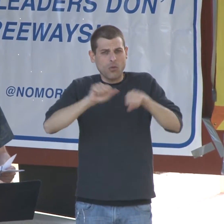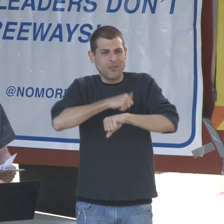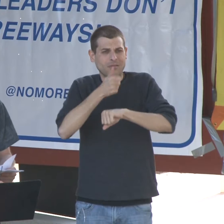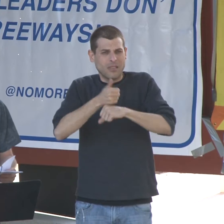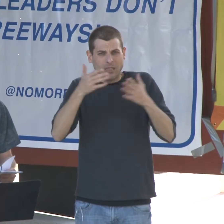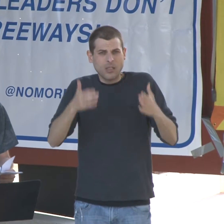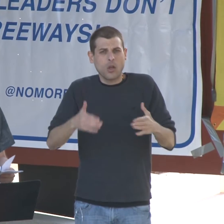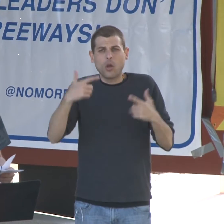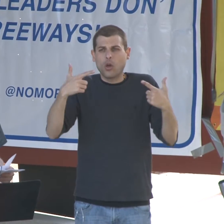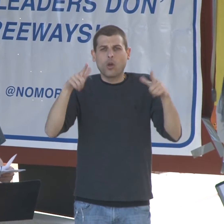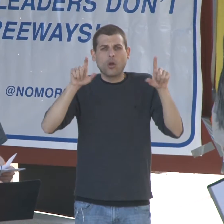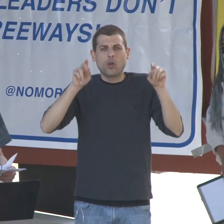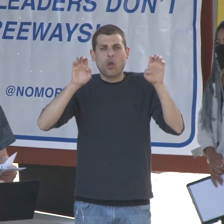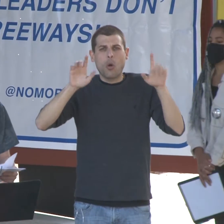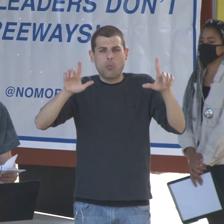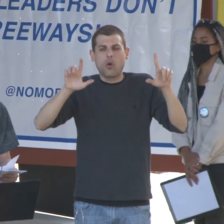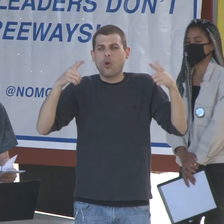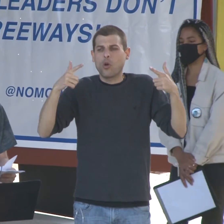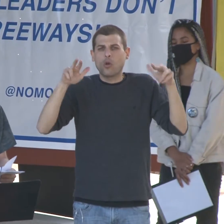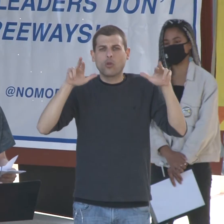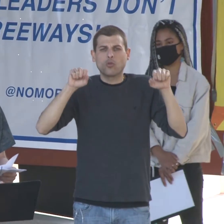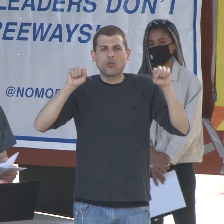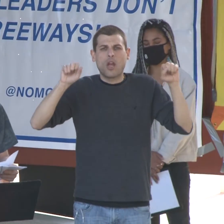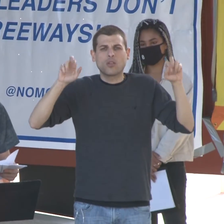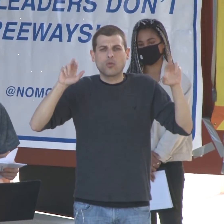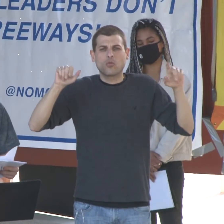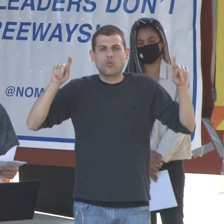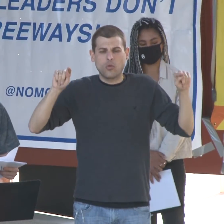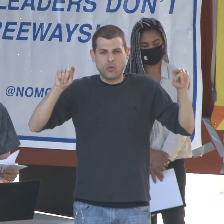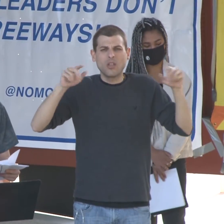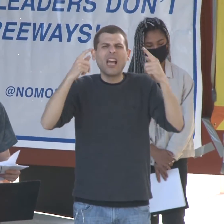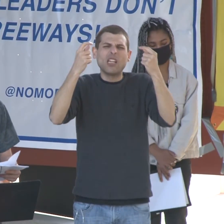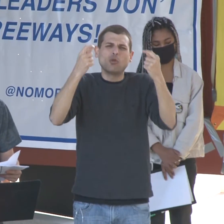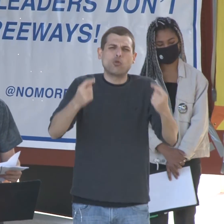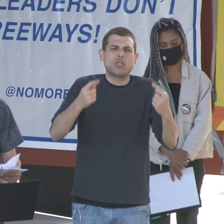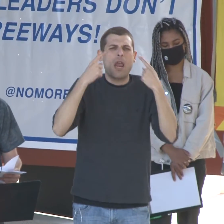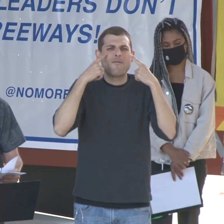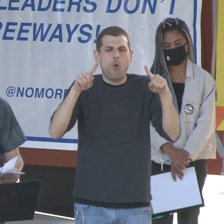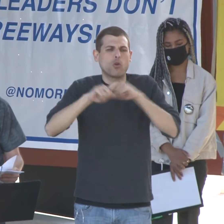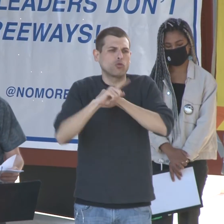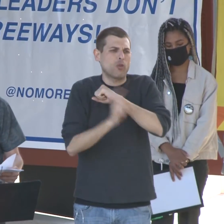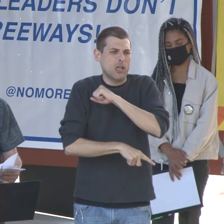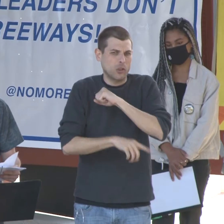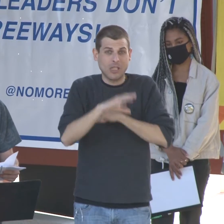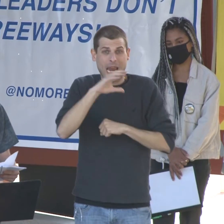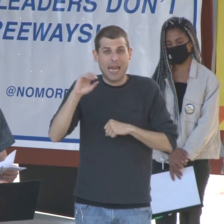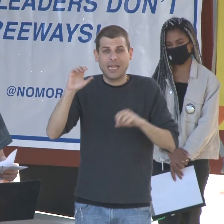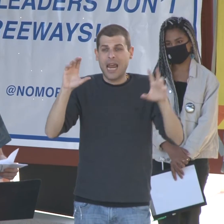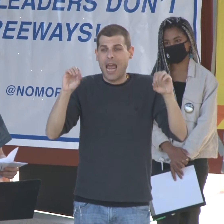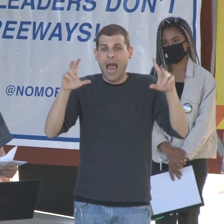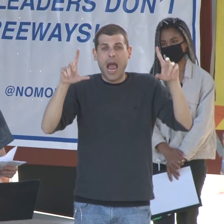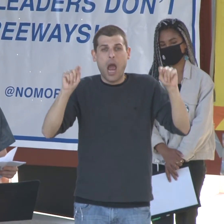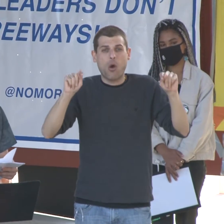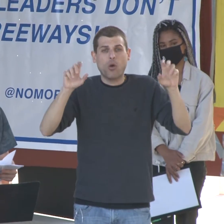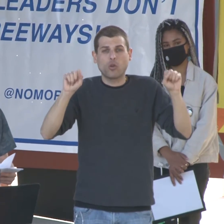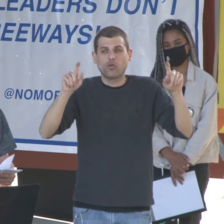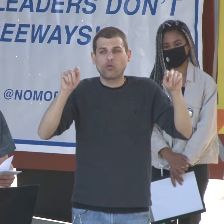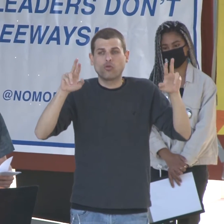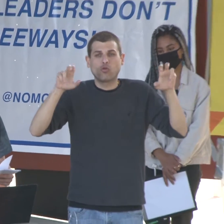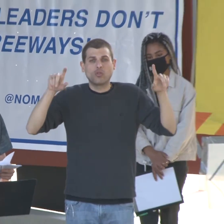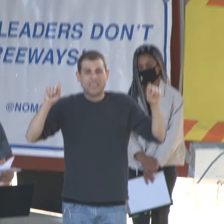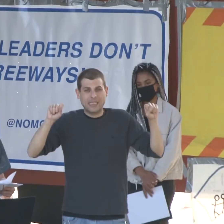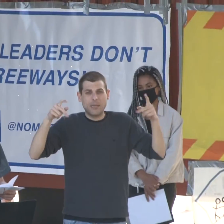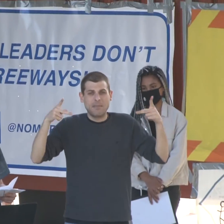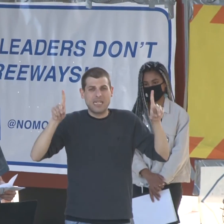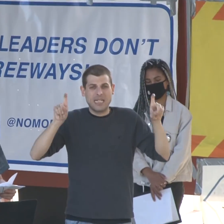grassroots movement, Tuesdays for Trash, that started right here in Portland. She is the chairwoman of the nonprofit Our Streets PDX, and she is the national